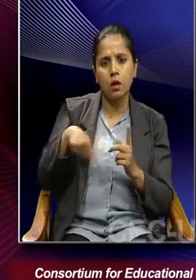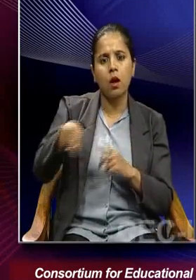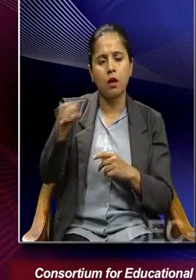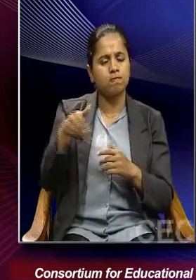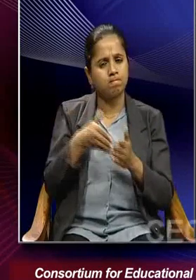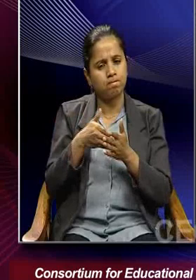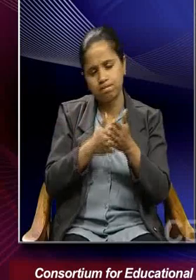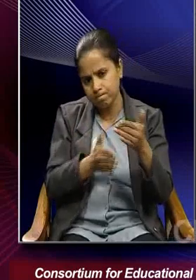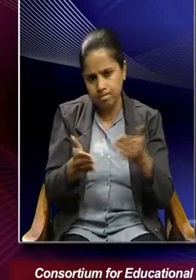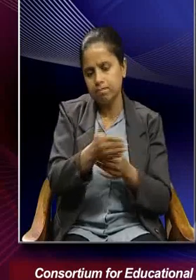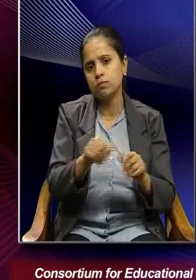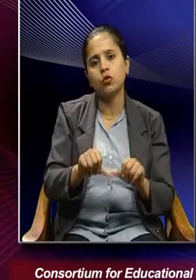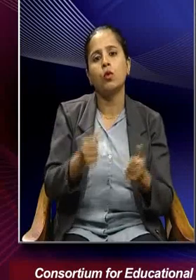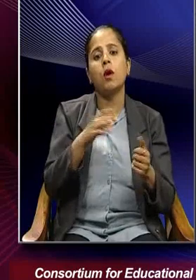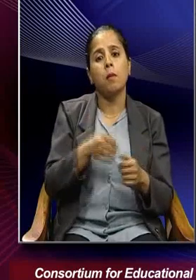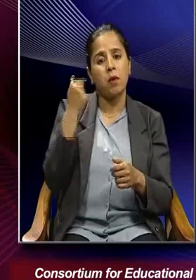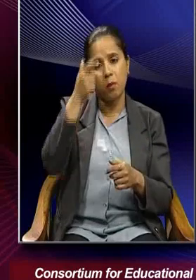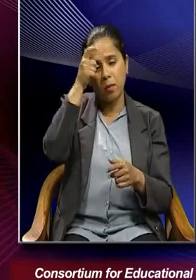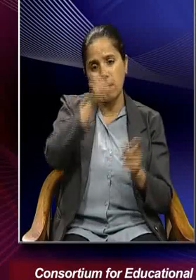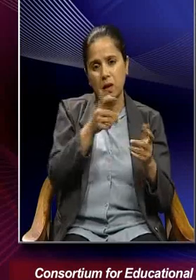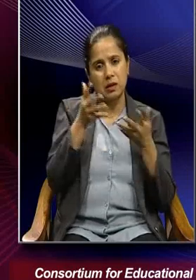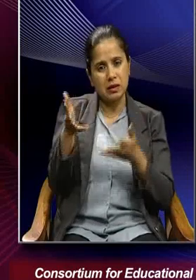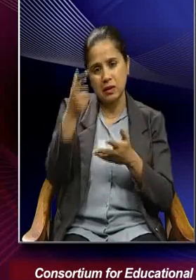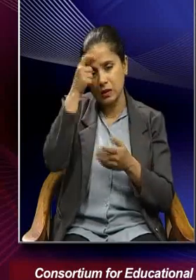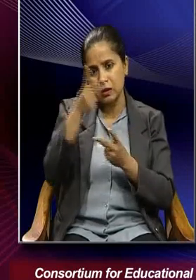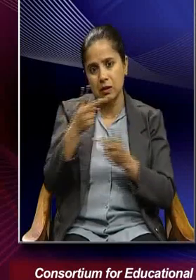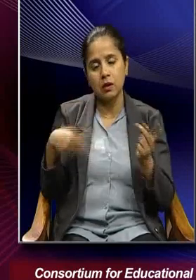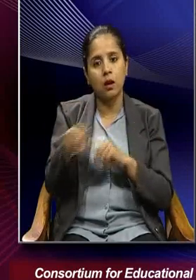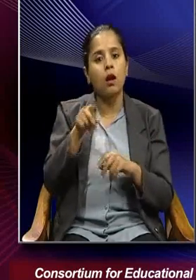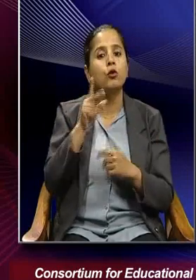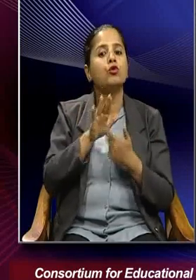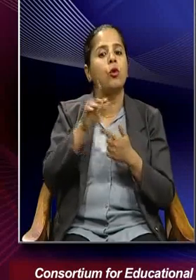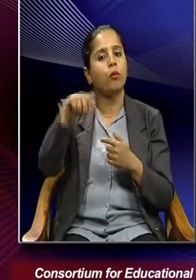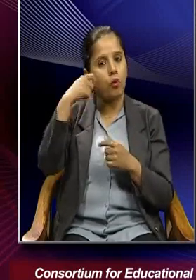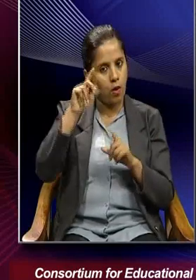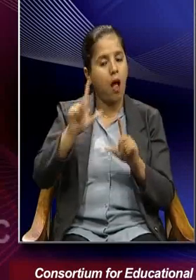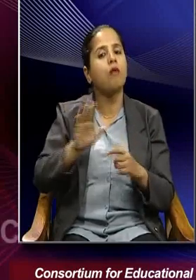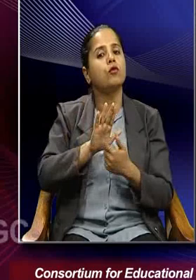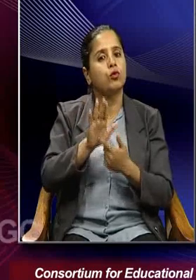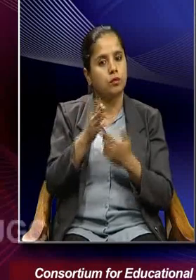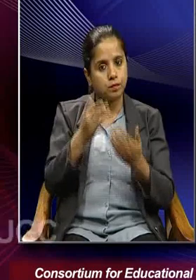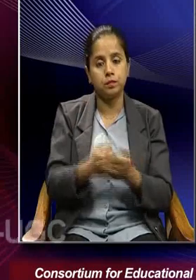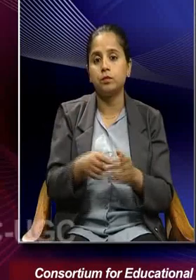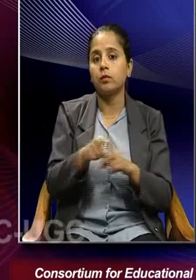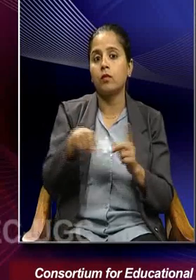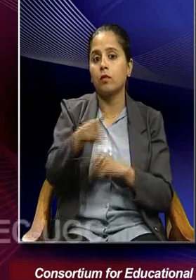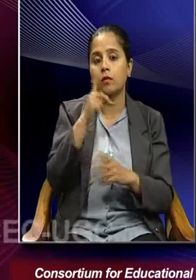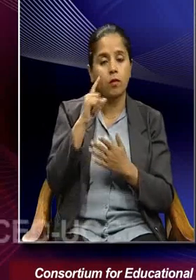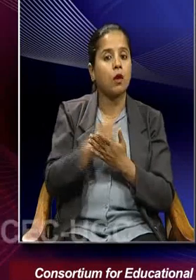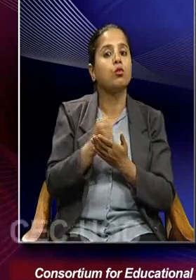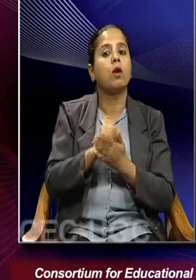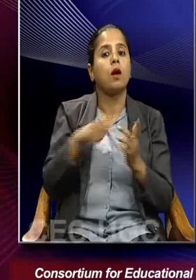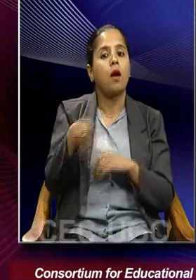or the difficulties which are posed to them. This is also being shown in the film, and it also in a way tries